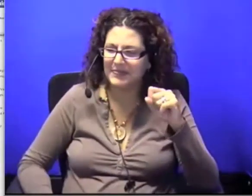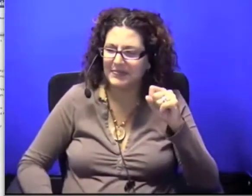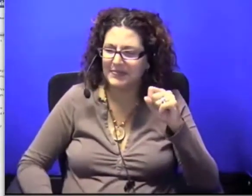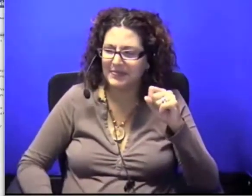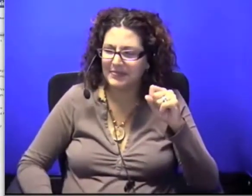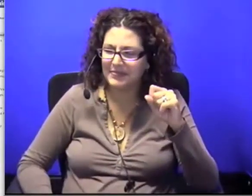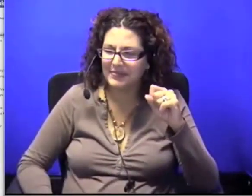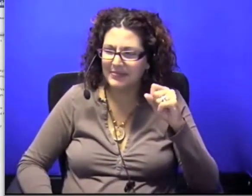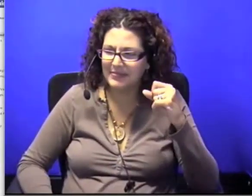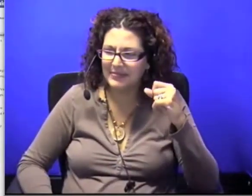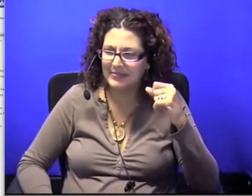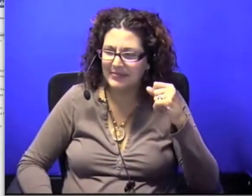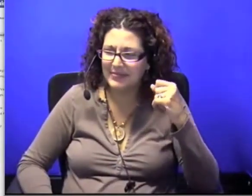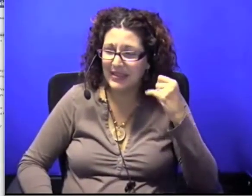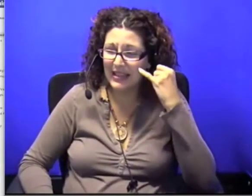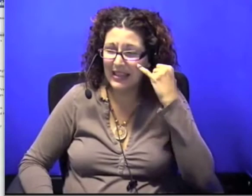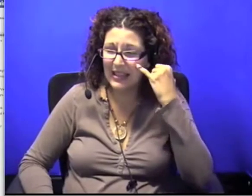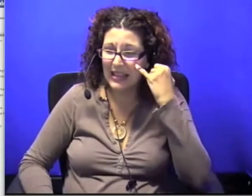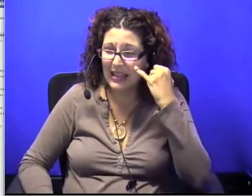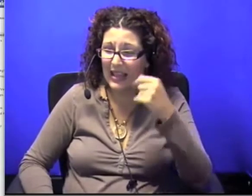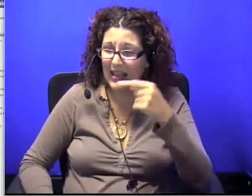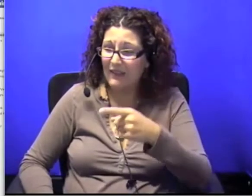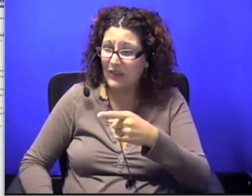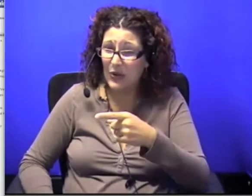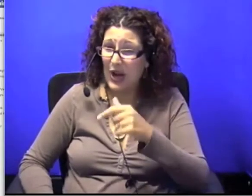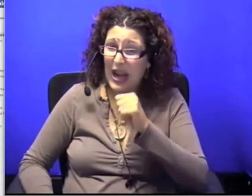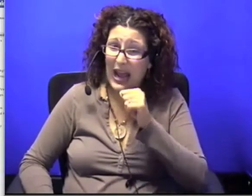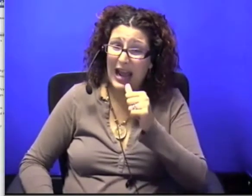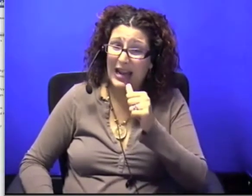do. Sir, if you hadn't been so good in business, you'd make a great poet.